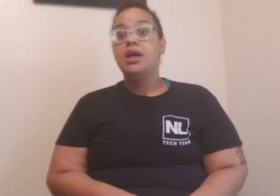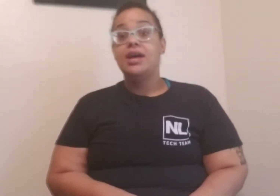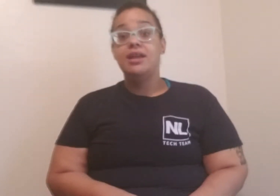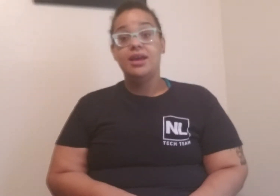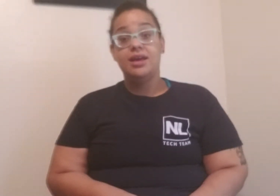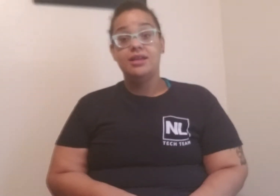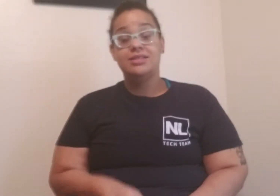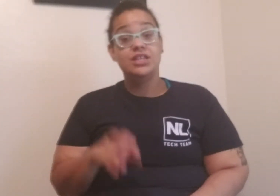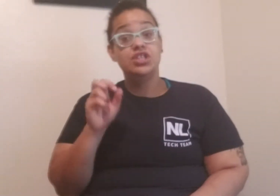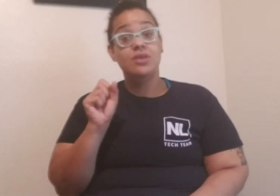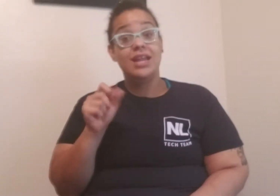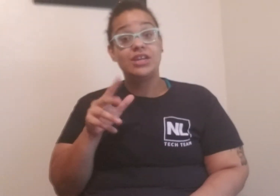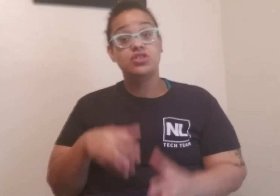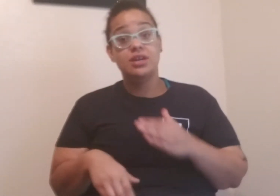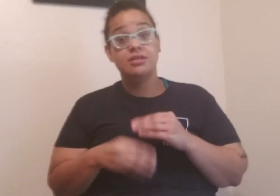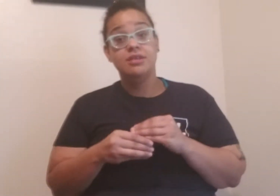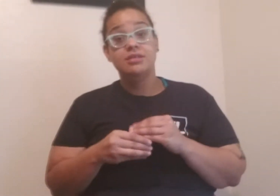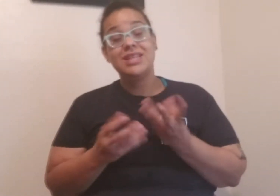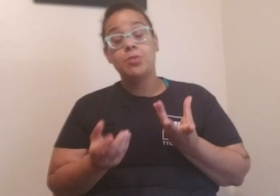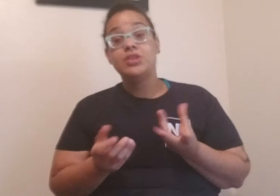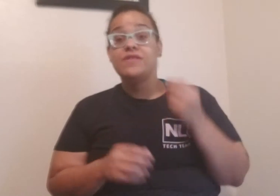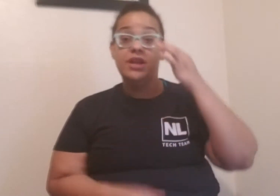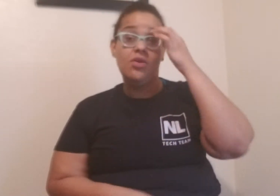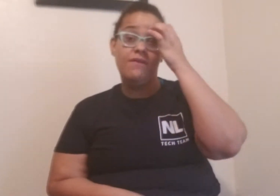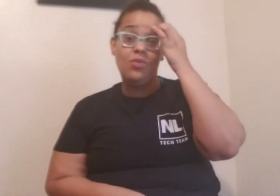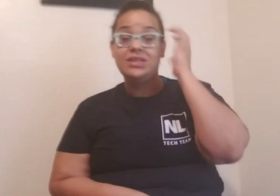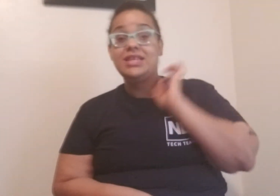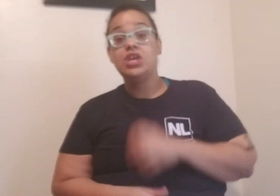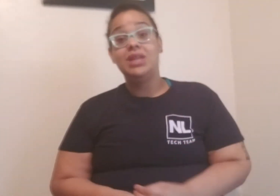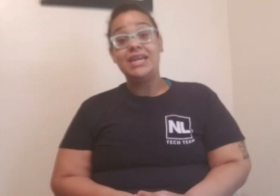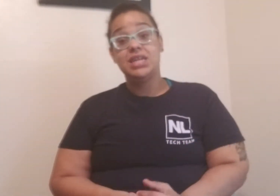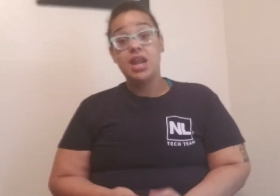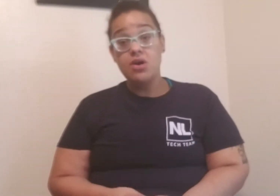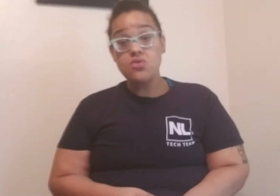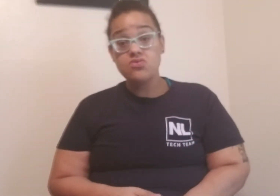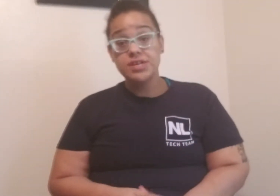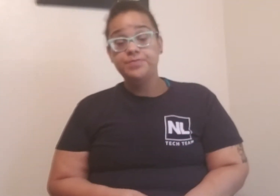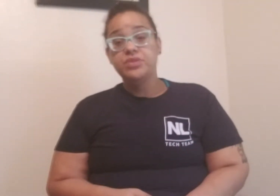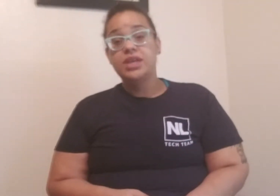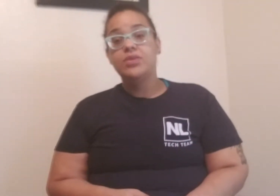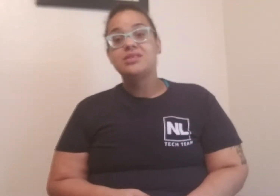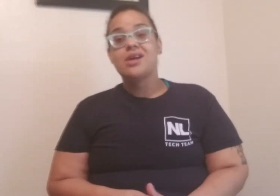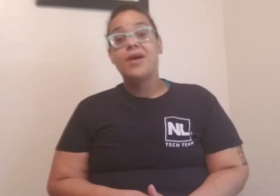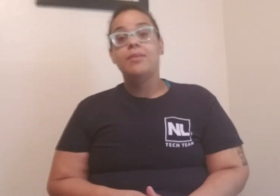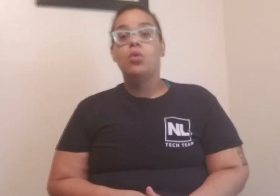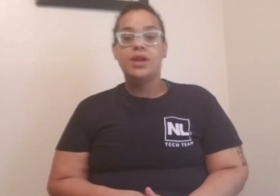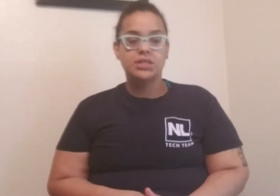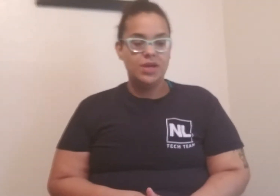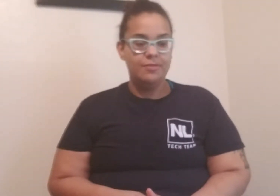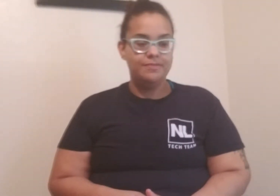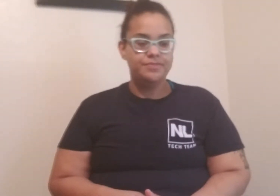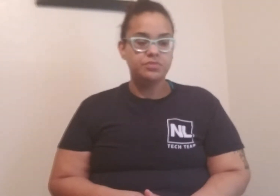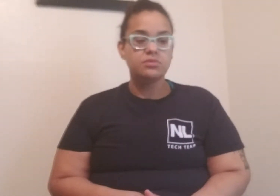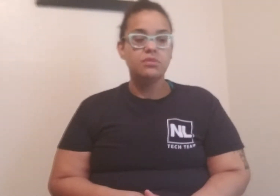ahead and send you an extra supplementary video of the ones that you would like to know. And we can talk about them more next week. So